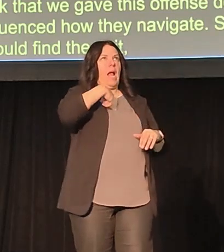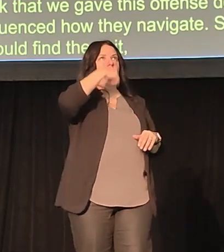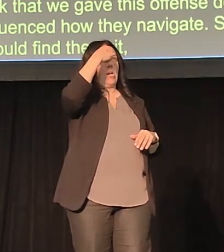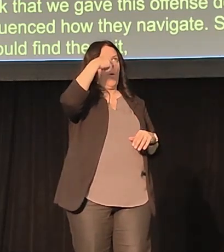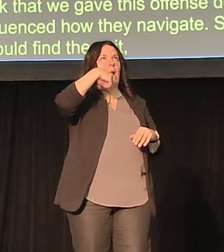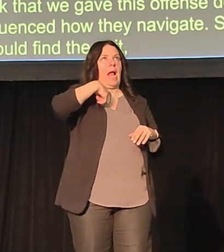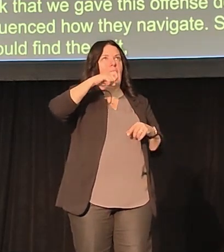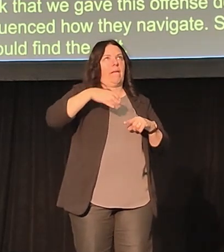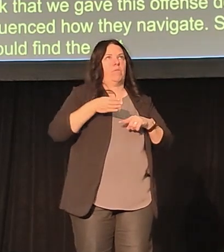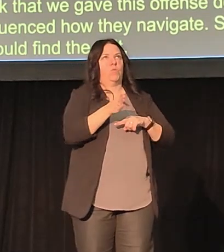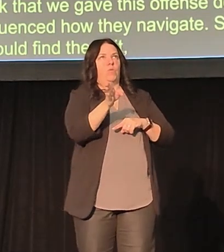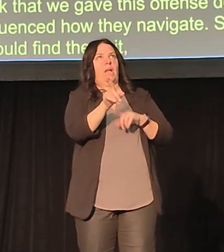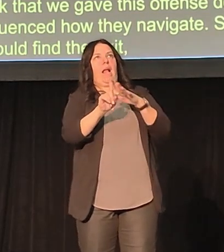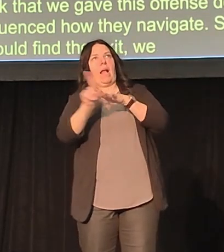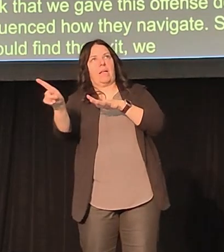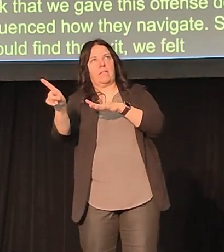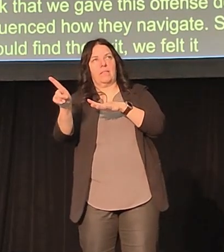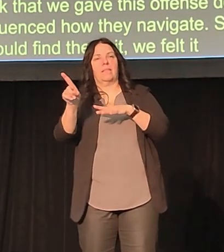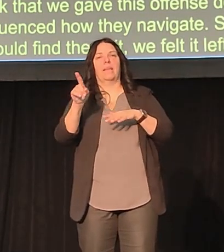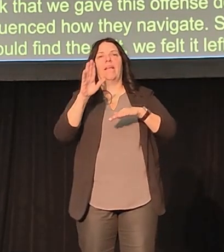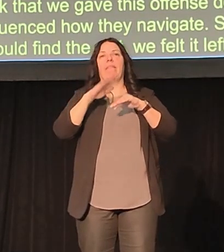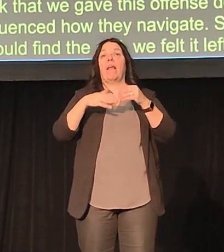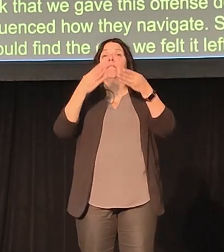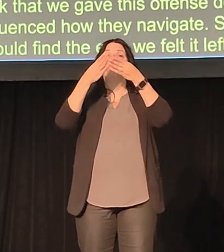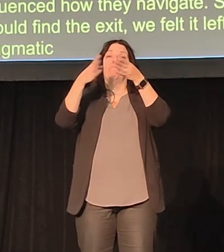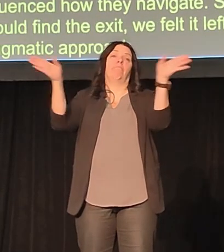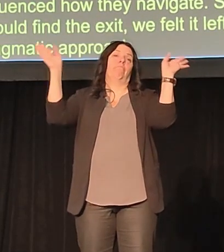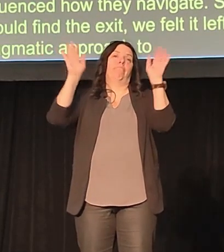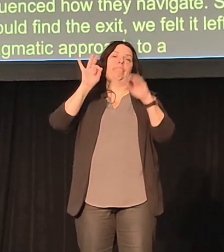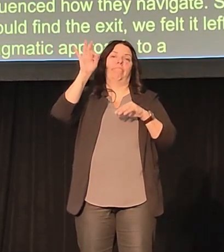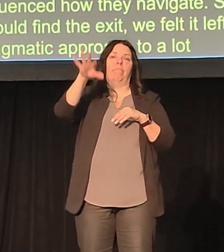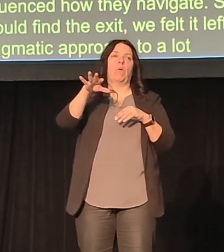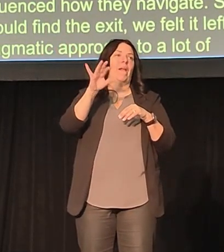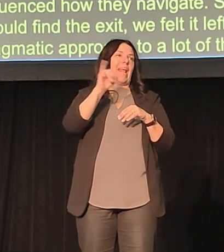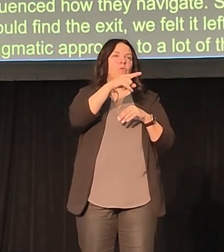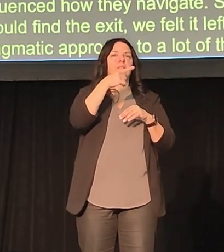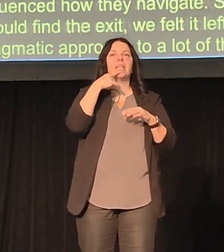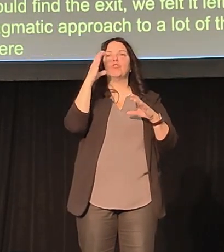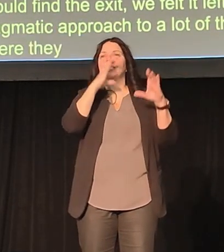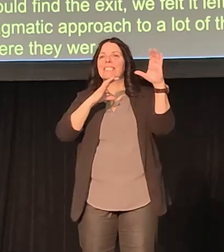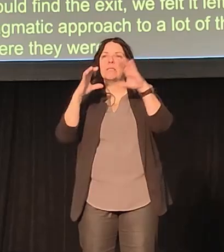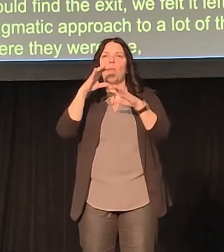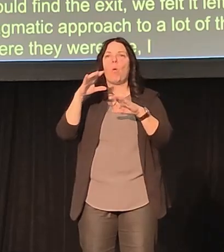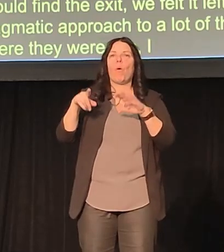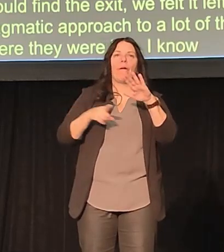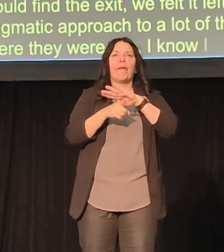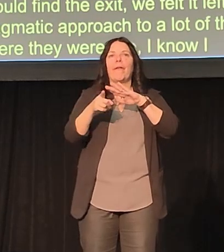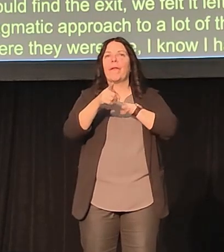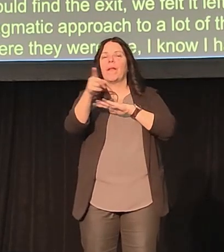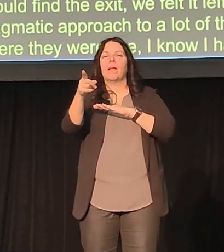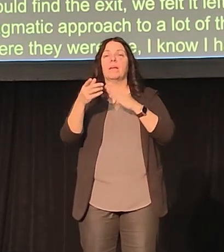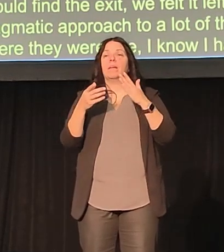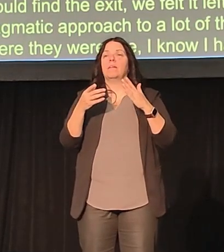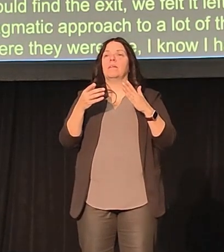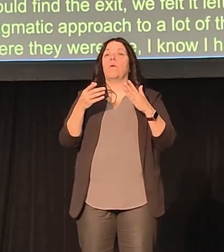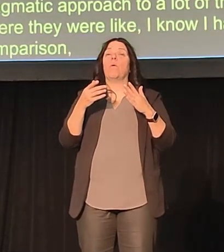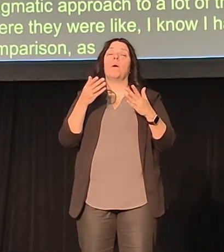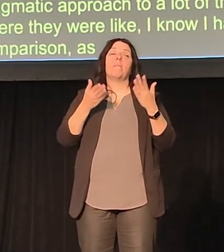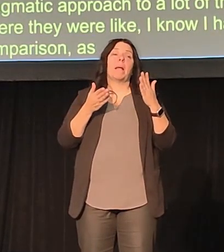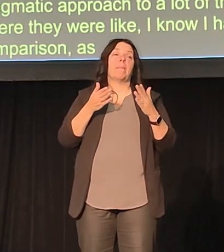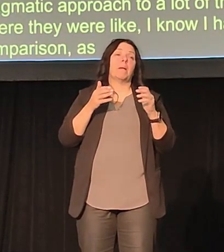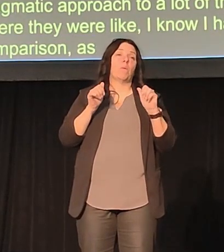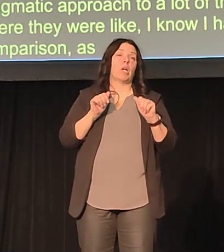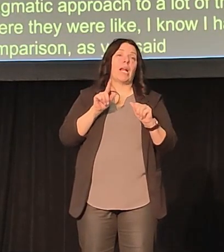have to do this. In comparison, if, as you said, would just explore the space, maybe asking them to, can you